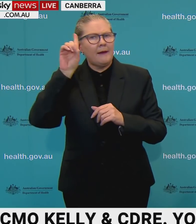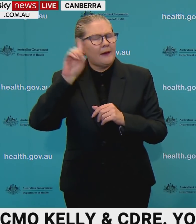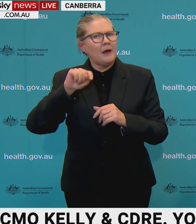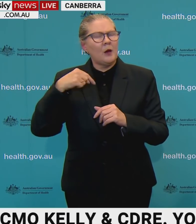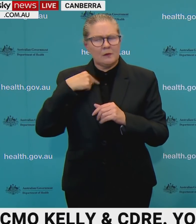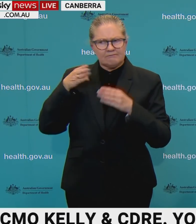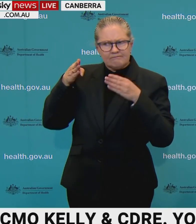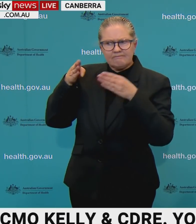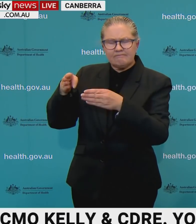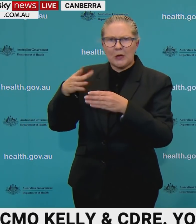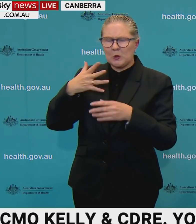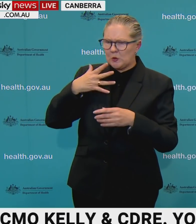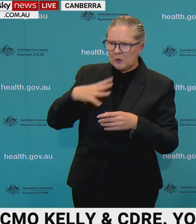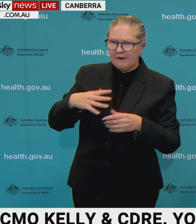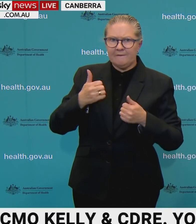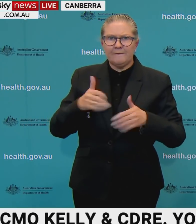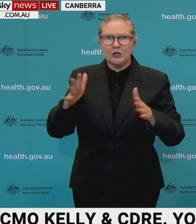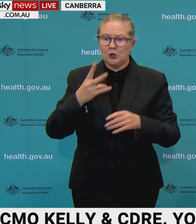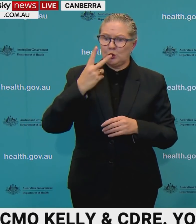is on completing the